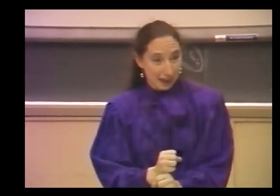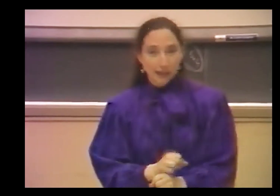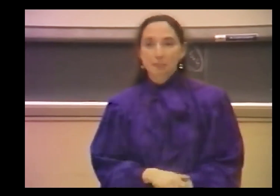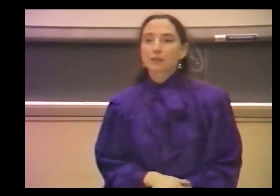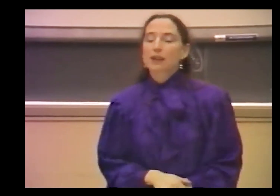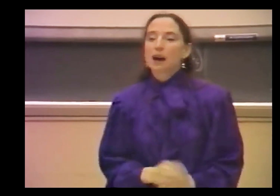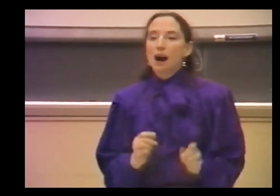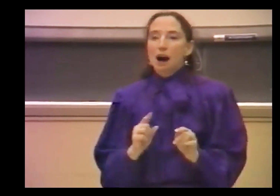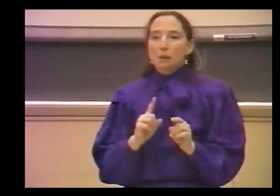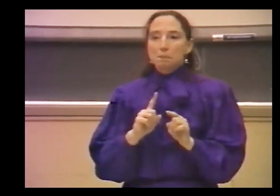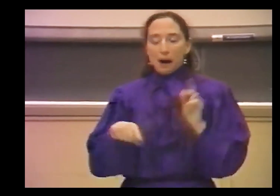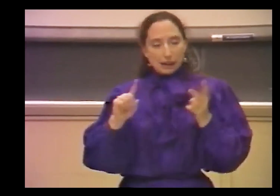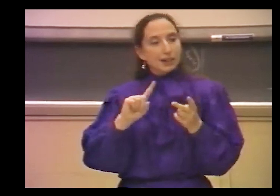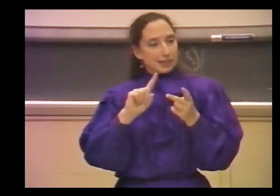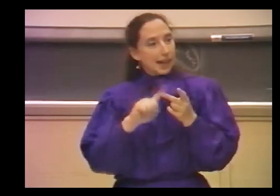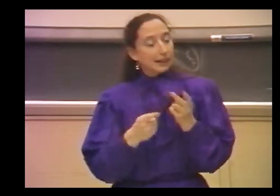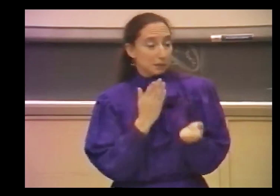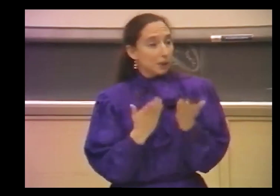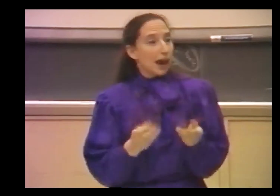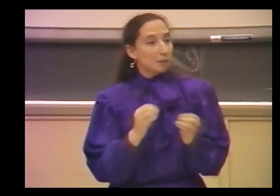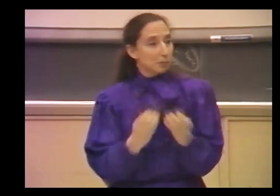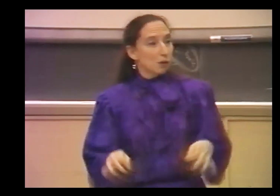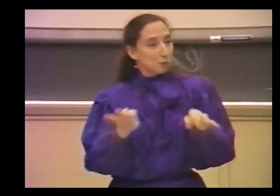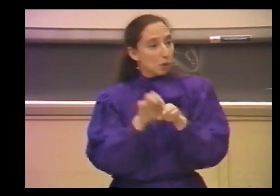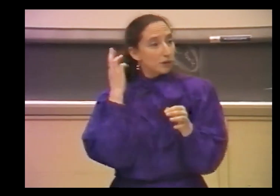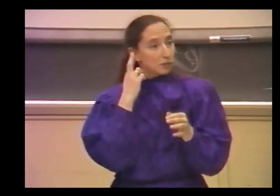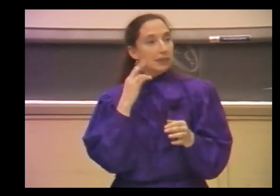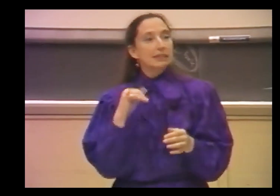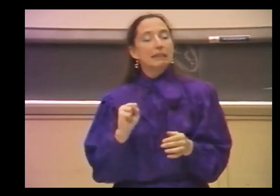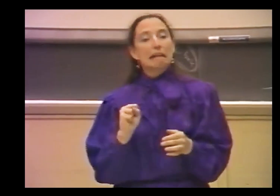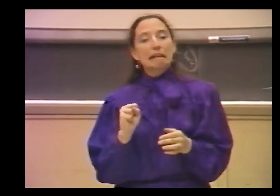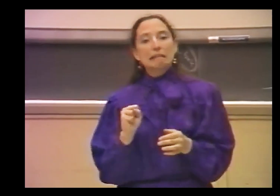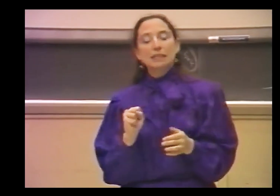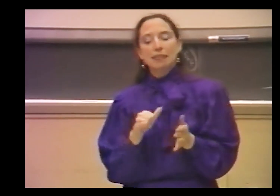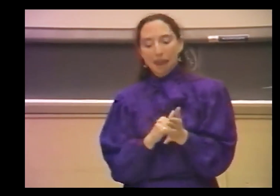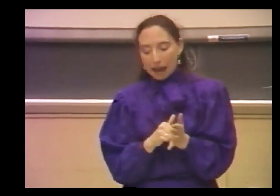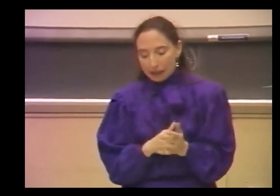fascinating. But a second, perhaps more important reason is that